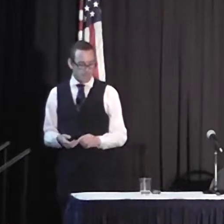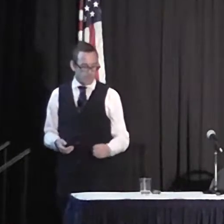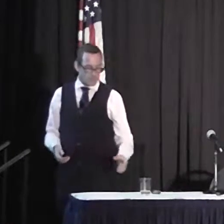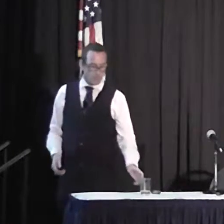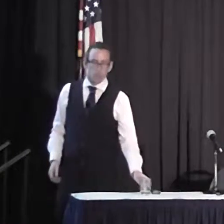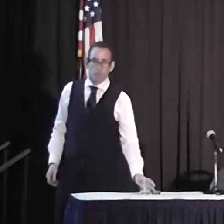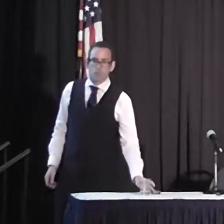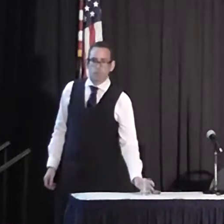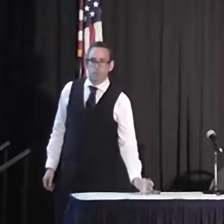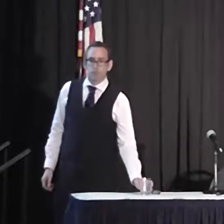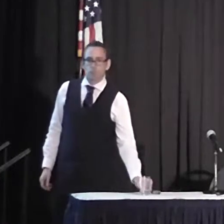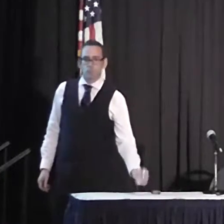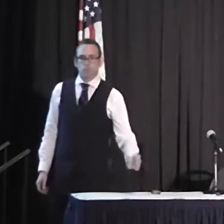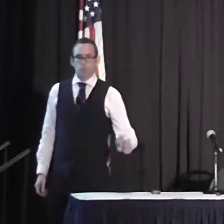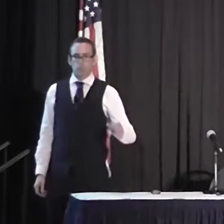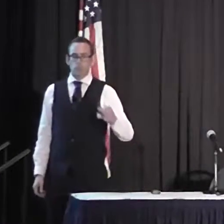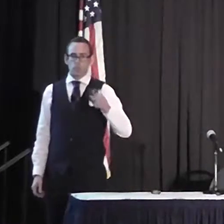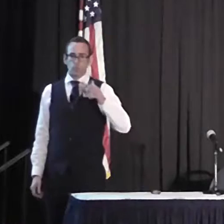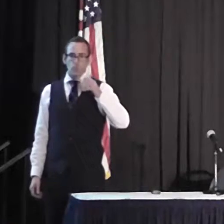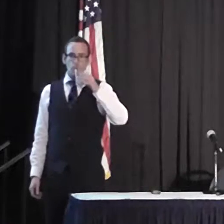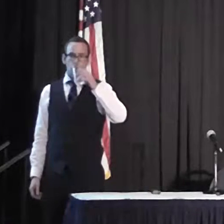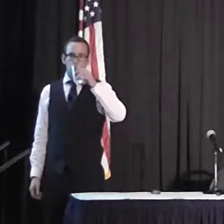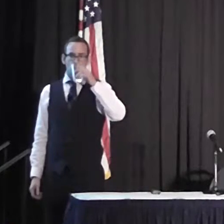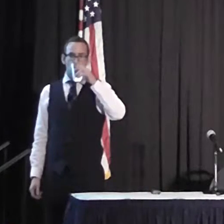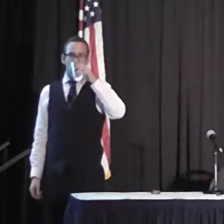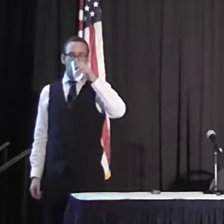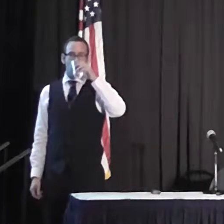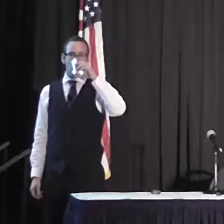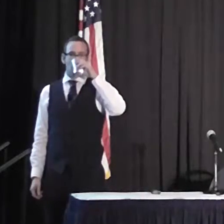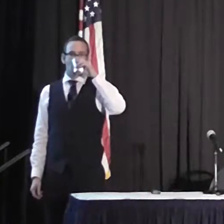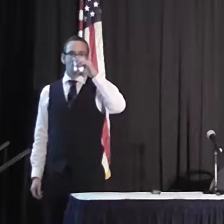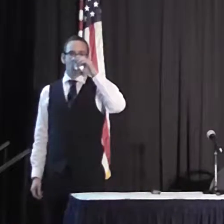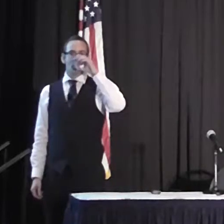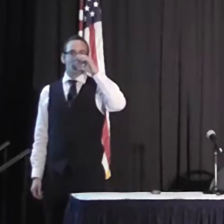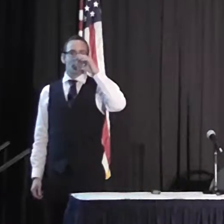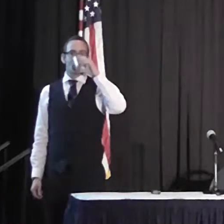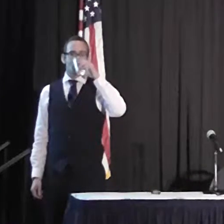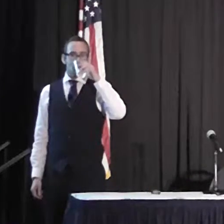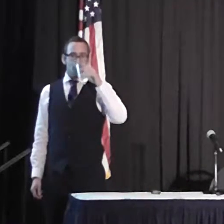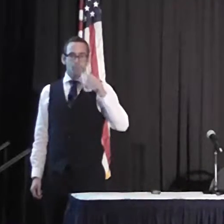Yep. The 40 billion numbers, one I heard yesterday, how much of that is